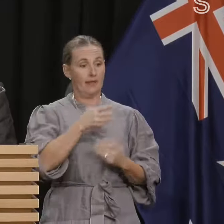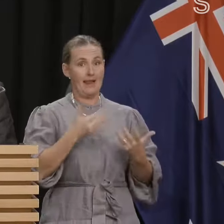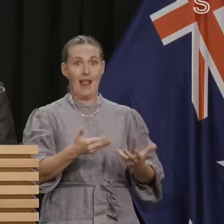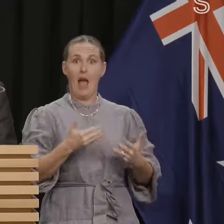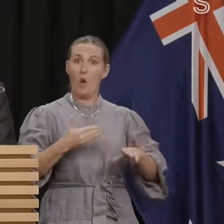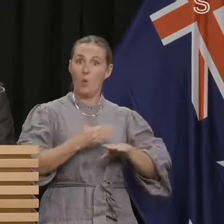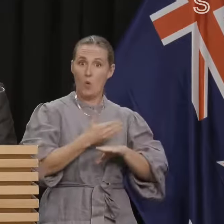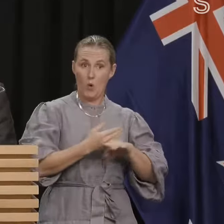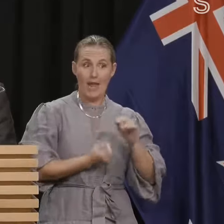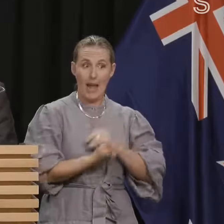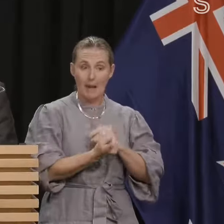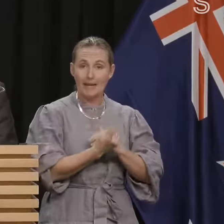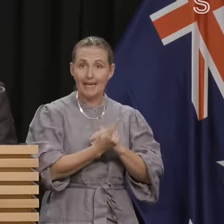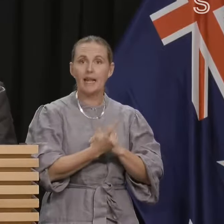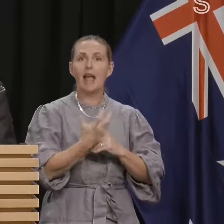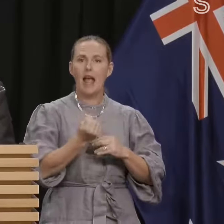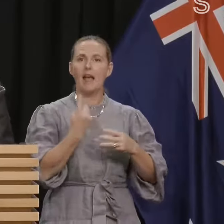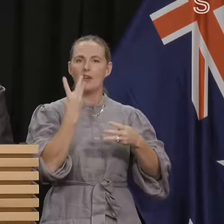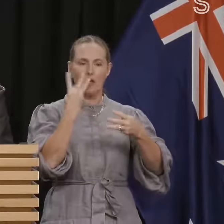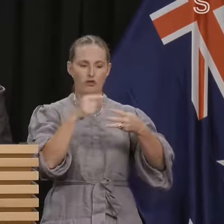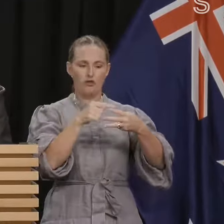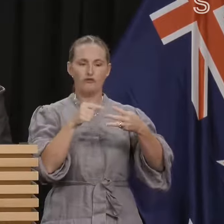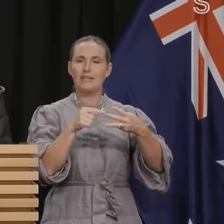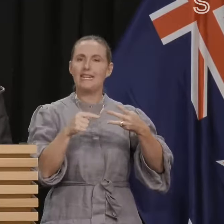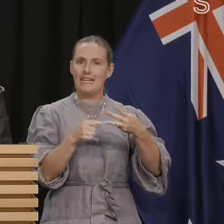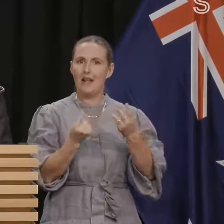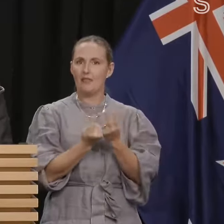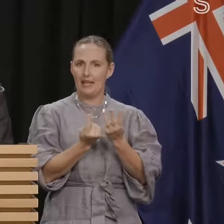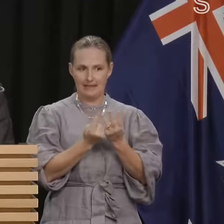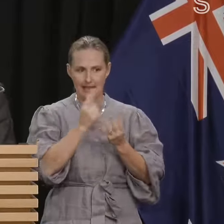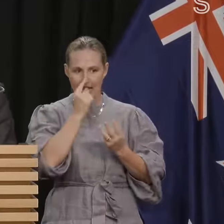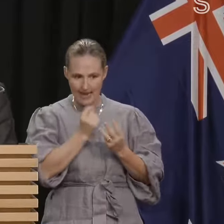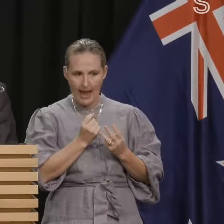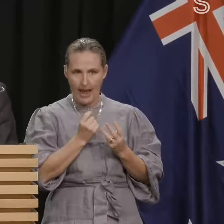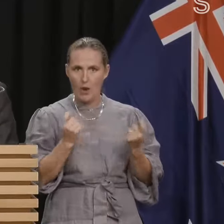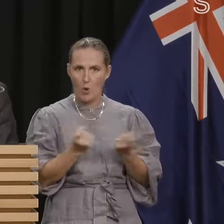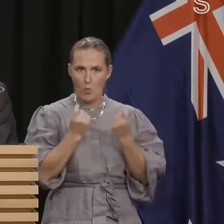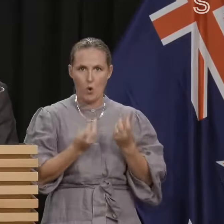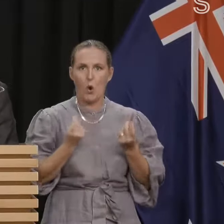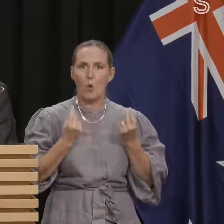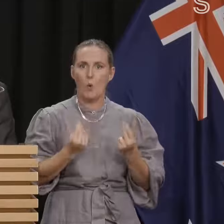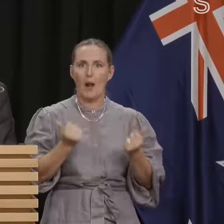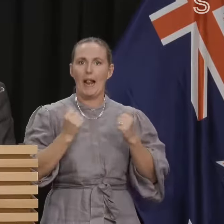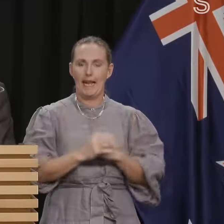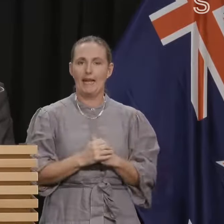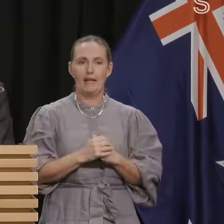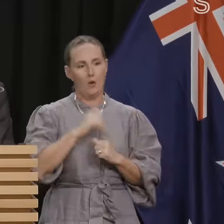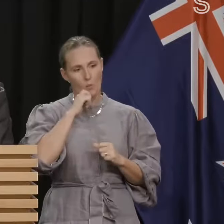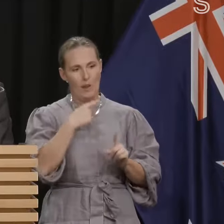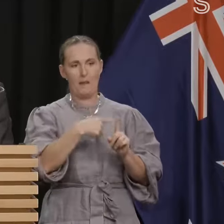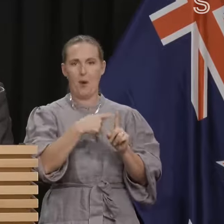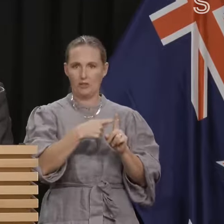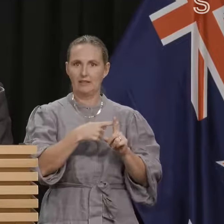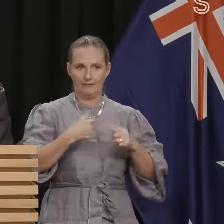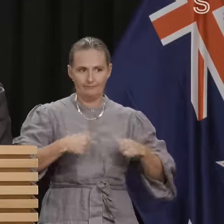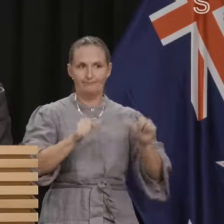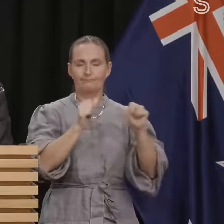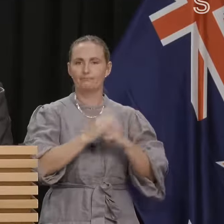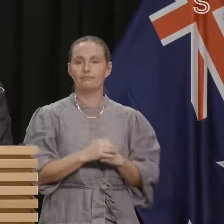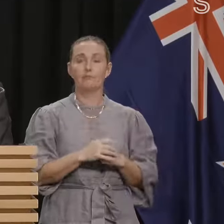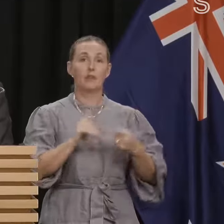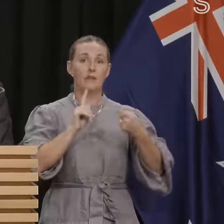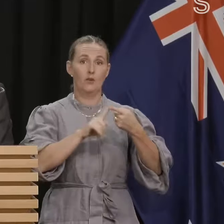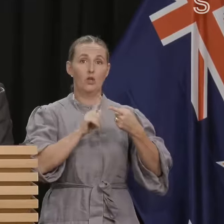now that we can put in place relatively quickly and that will have a positive benefit. The first is to